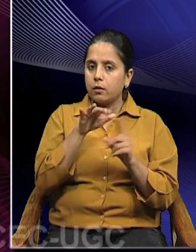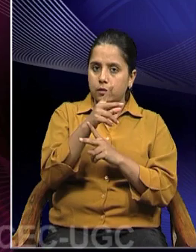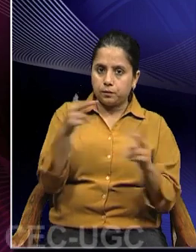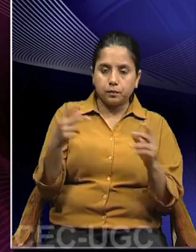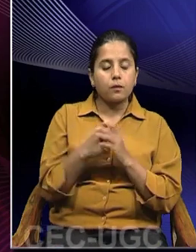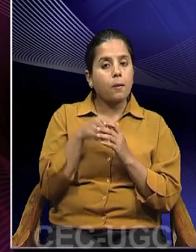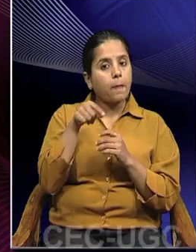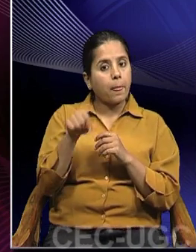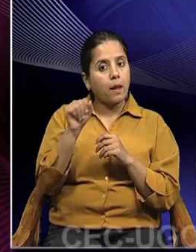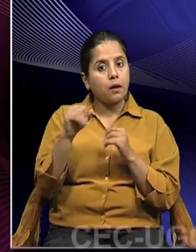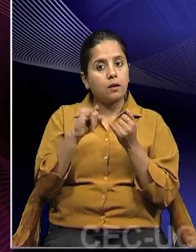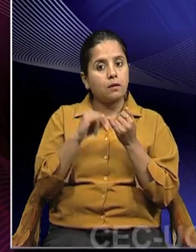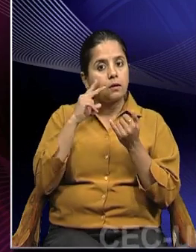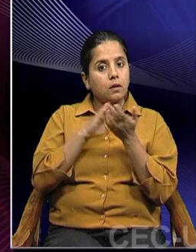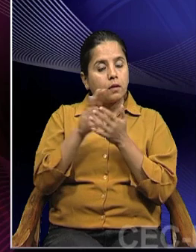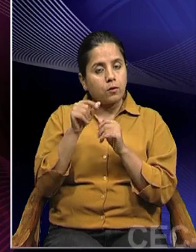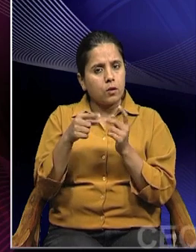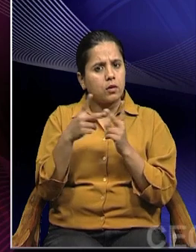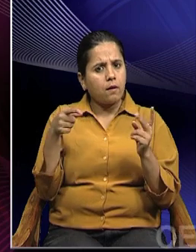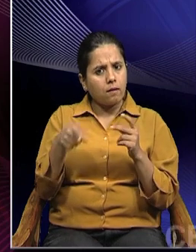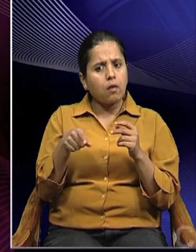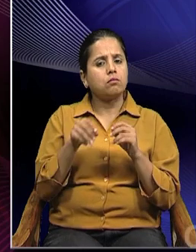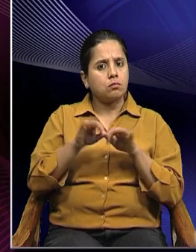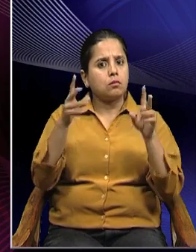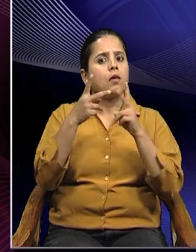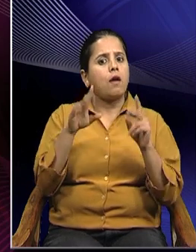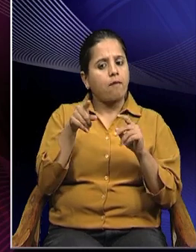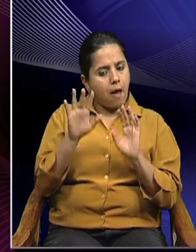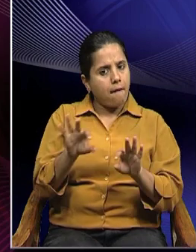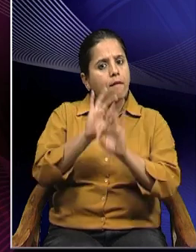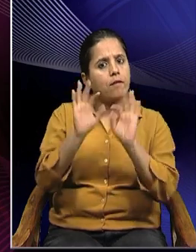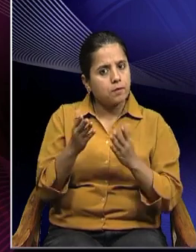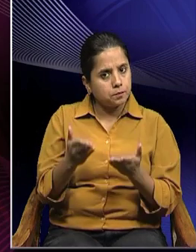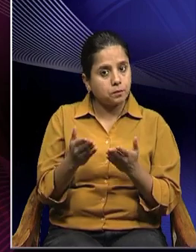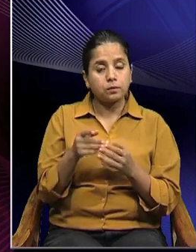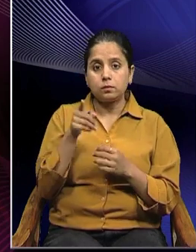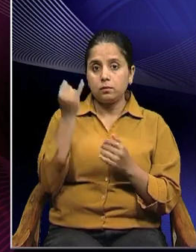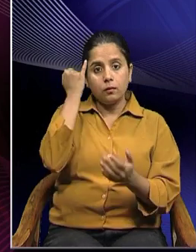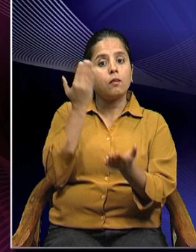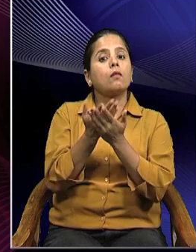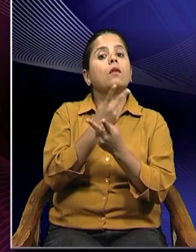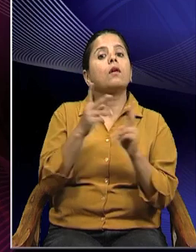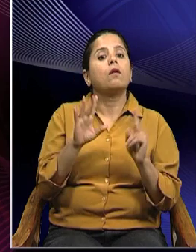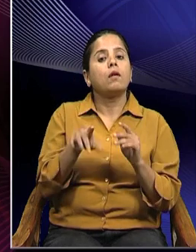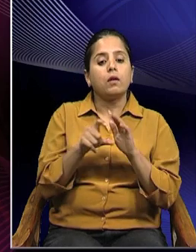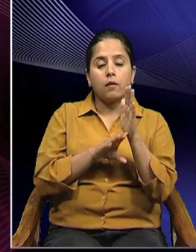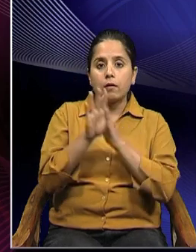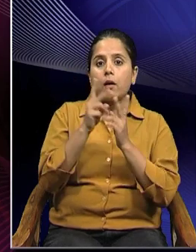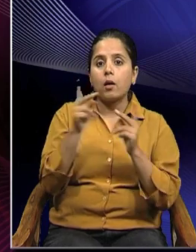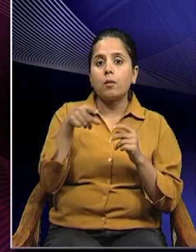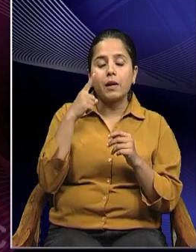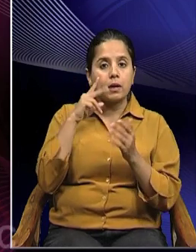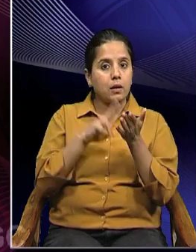about identification of various influences that they are there, and he suggests that the development of